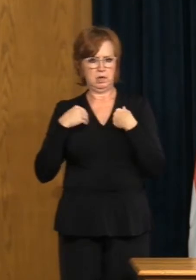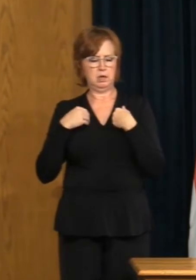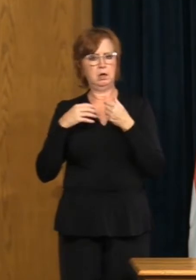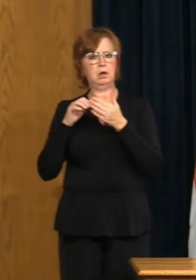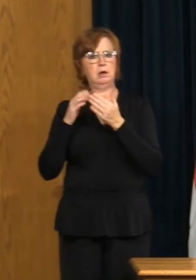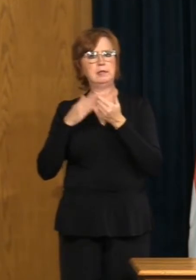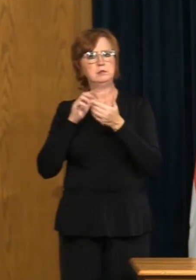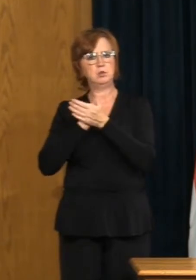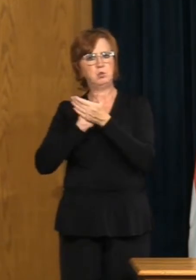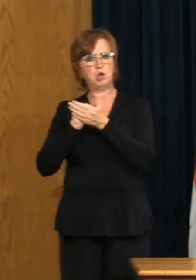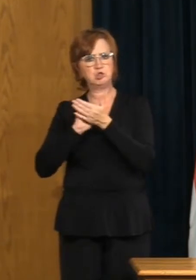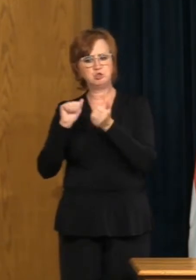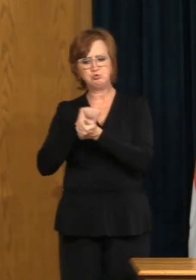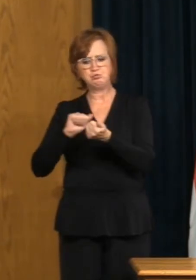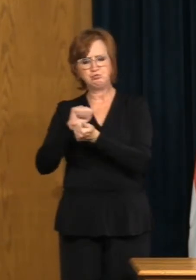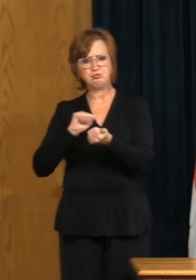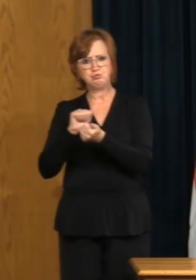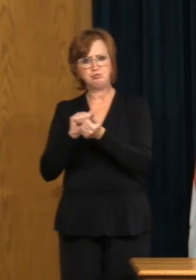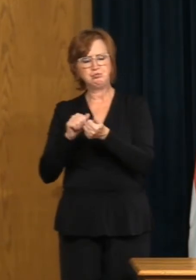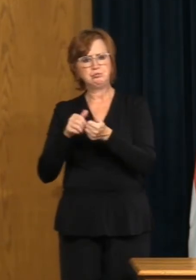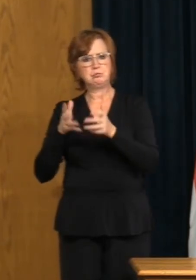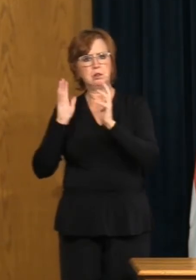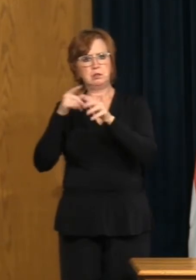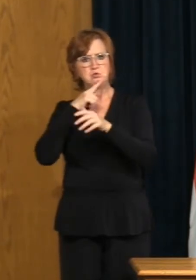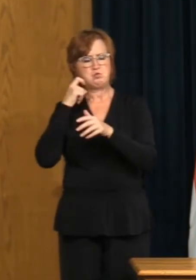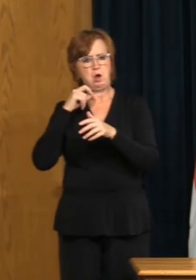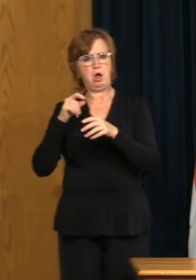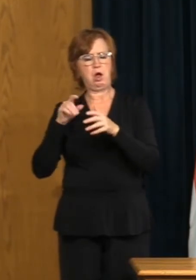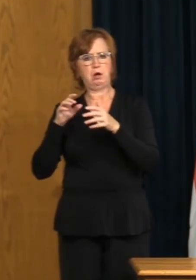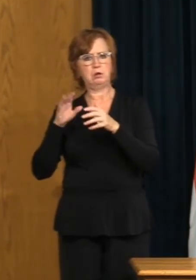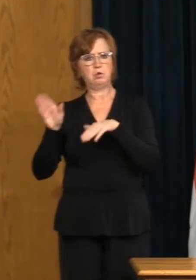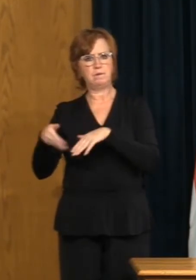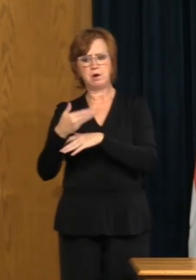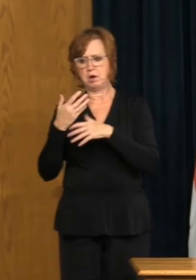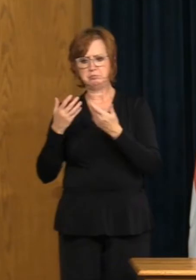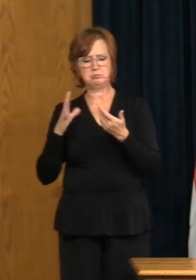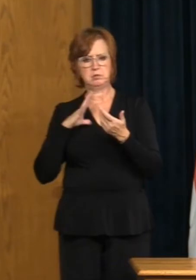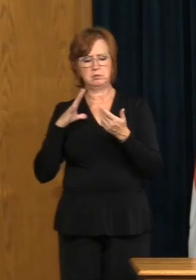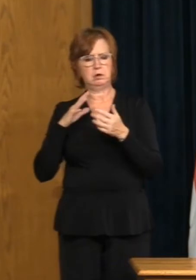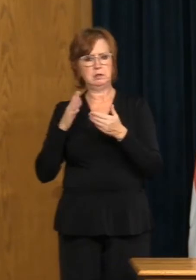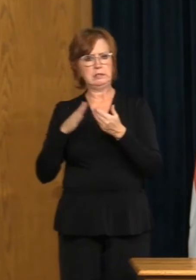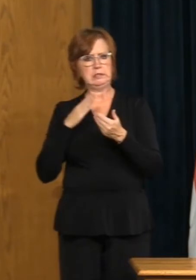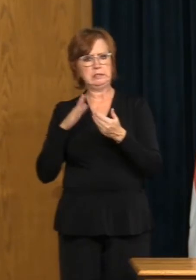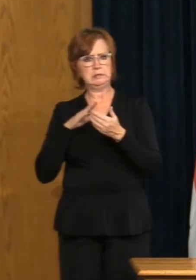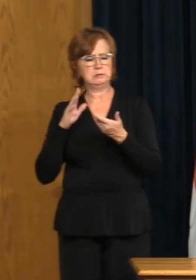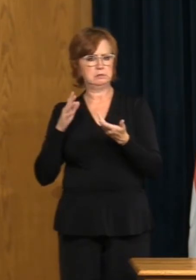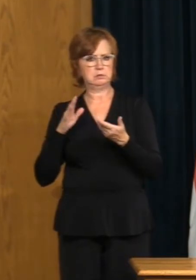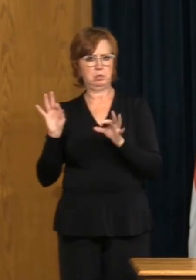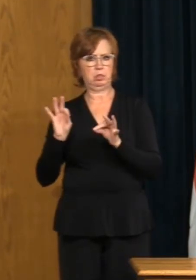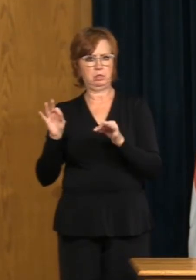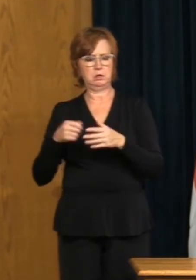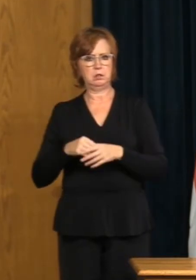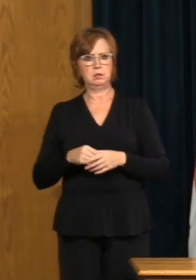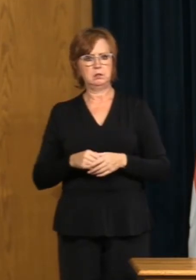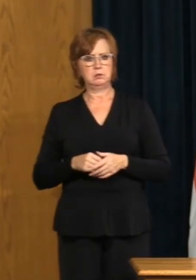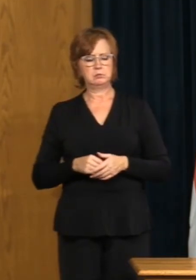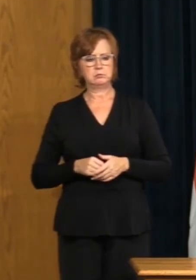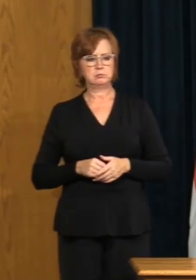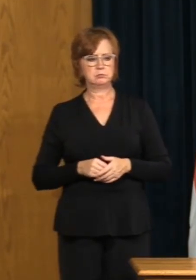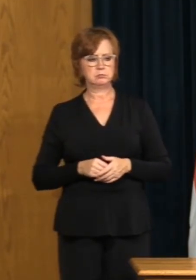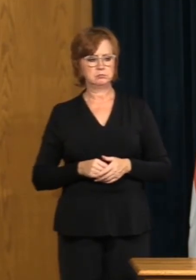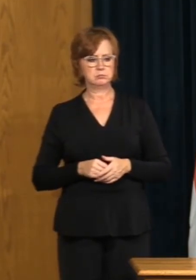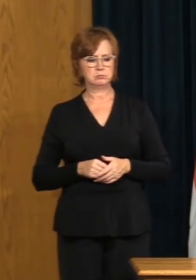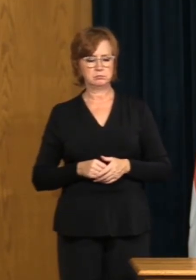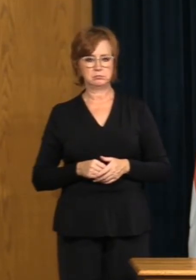reuse. And evidence has shown that while it's not a medical mask, the simple use of a mask actually by most people